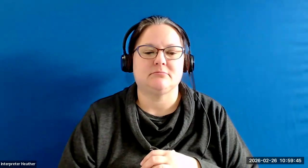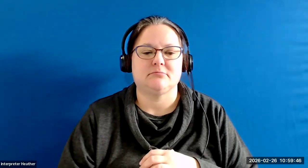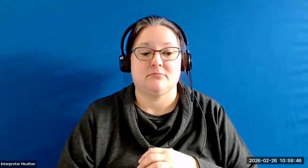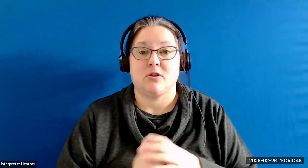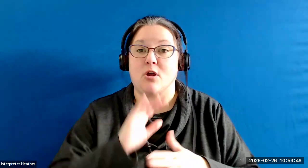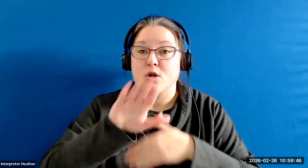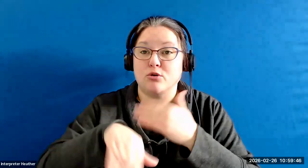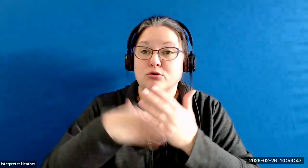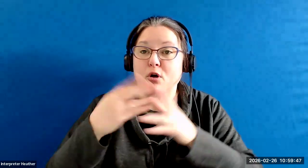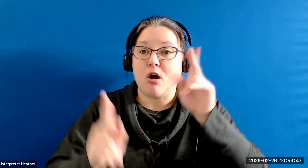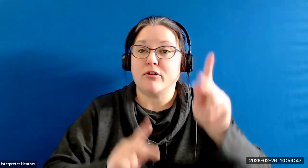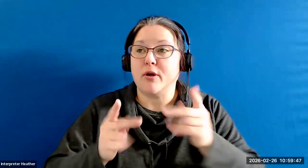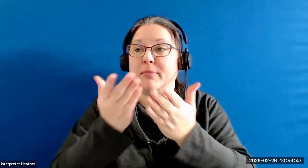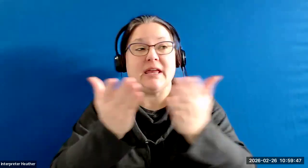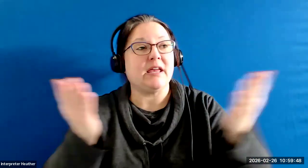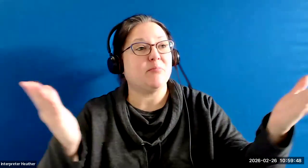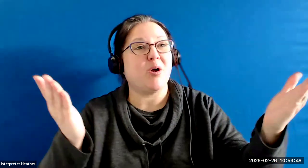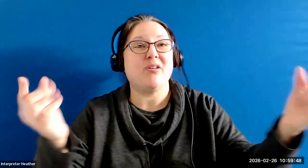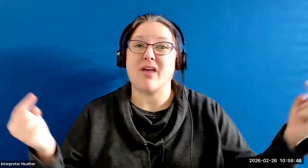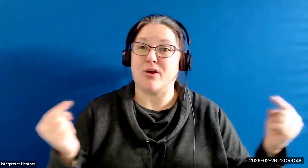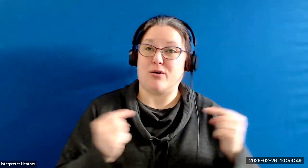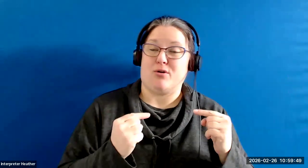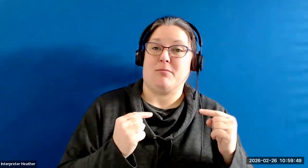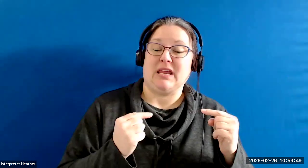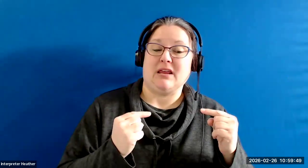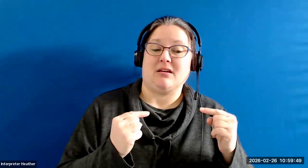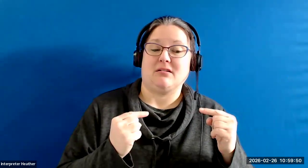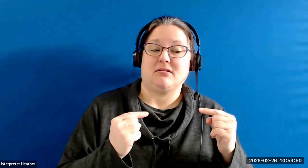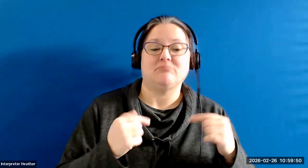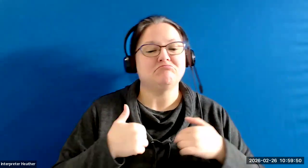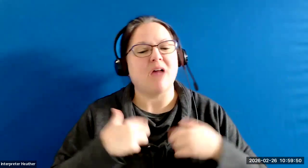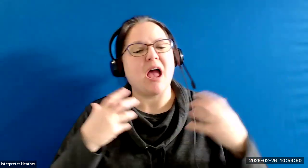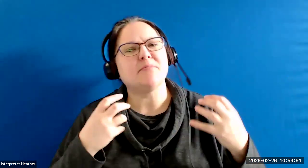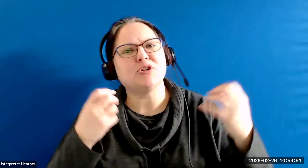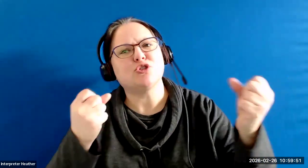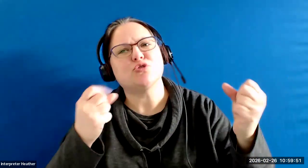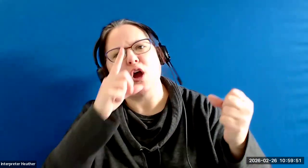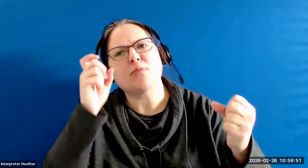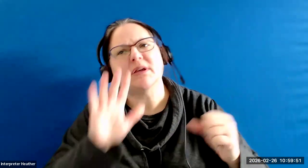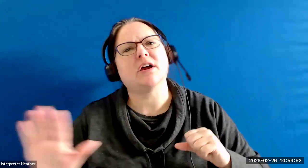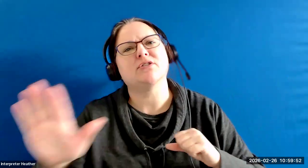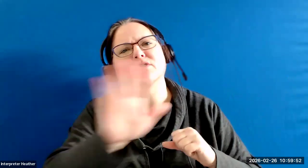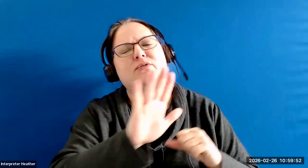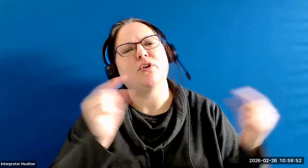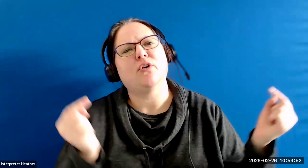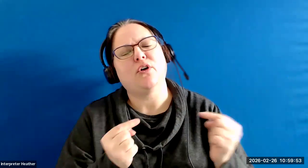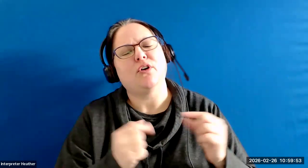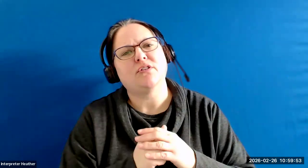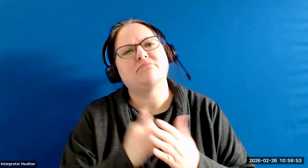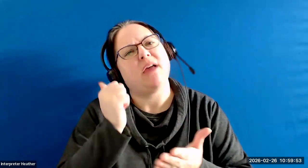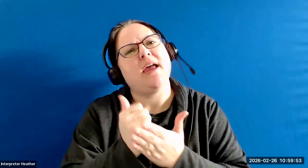amen to everyone who ever hurt me. I'm stronger 'cause of them.